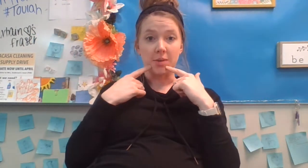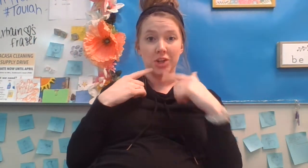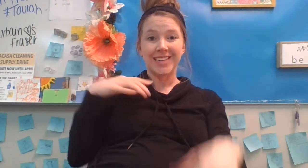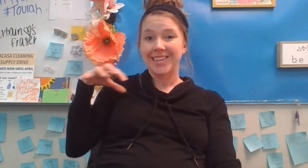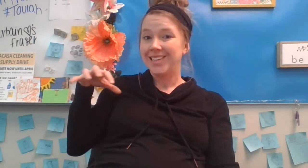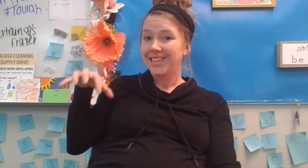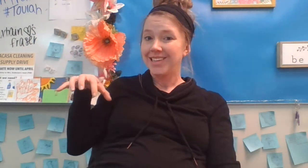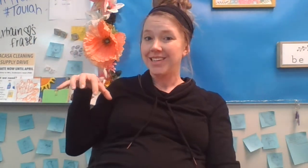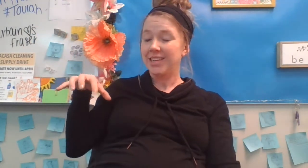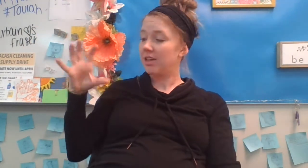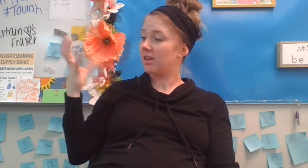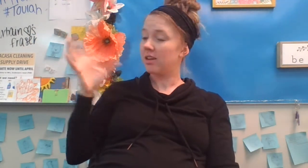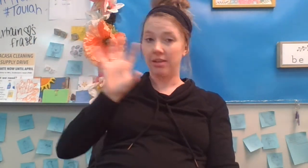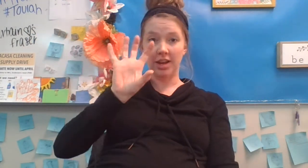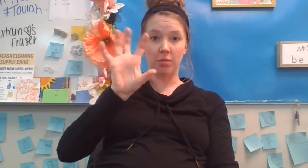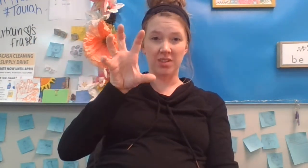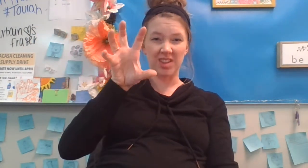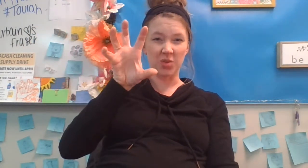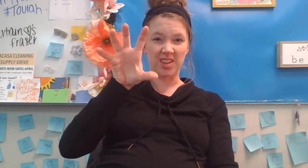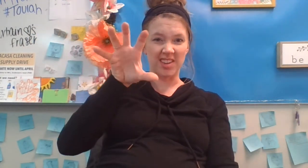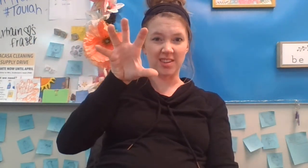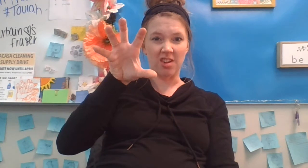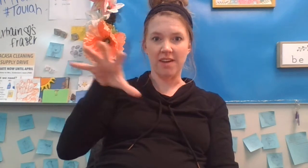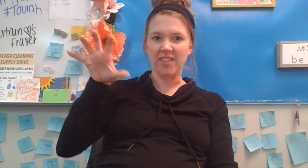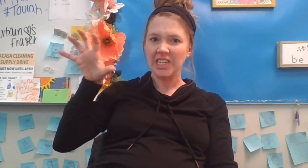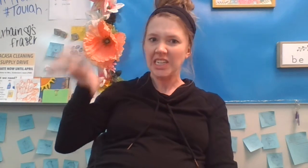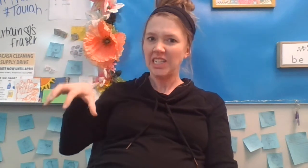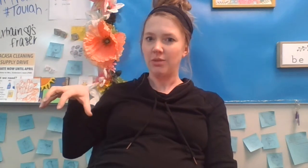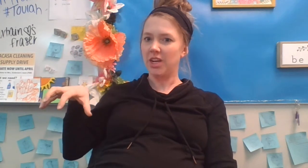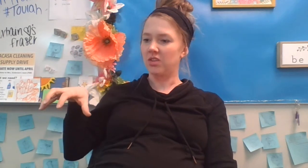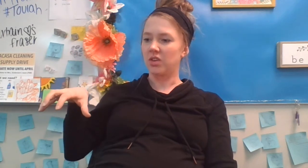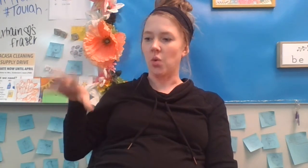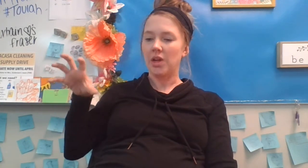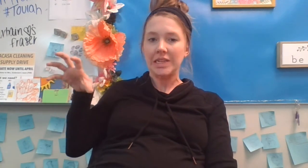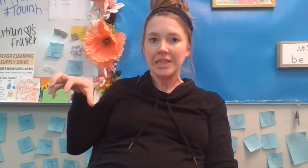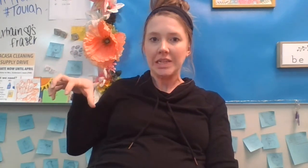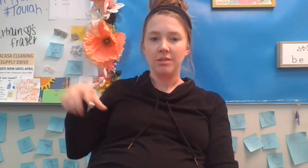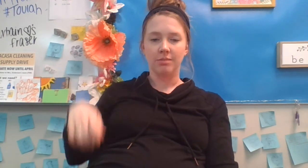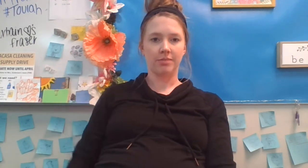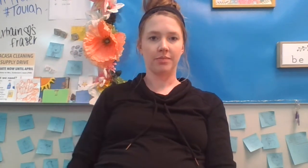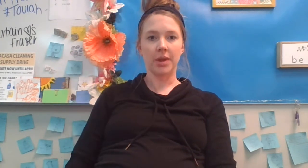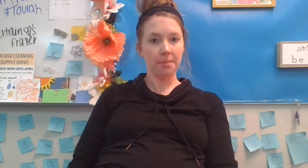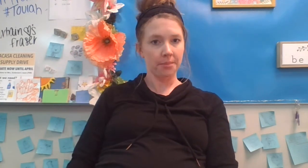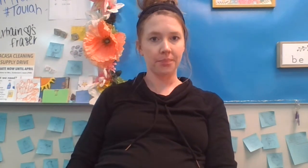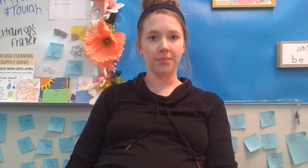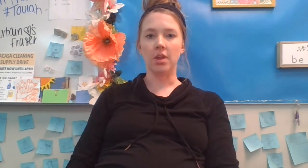expression. And I used this cloth. Right here is the school. Okay, all